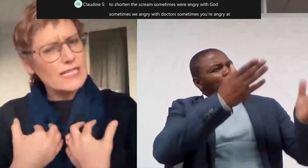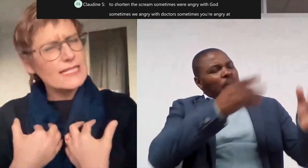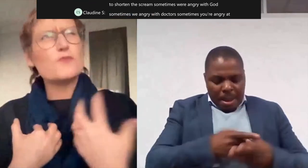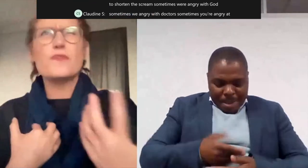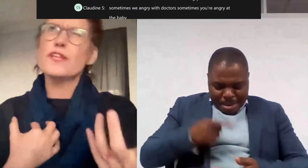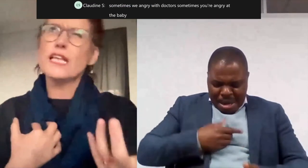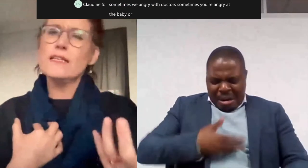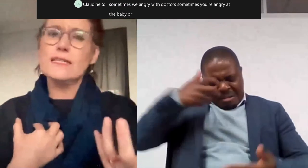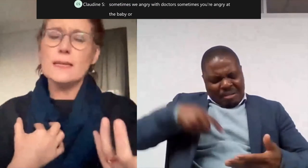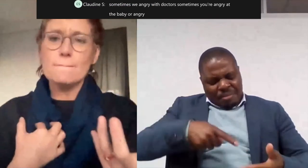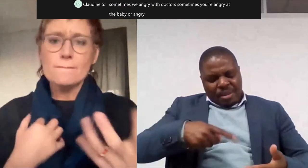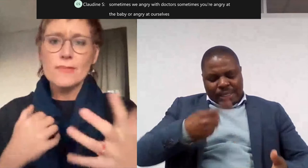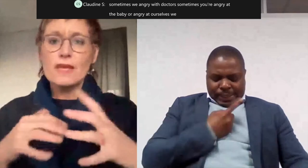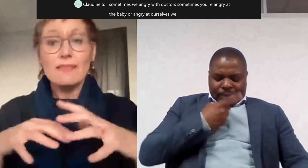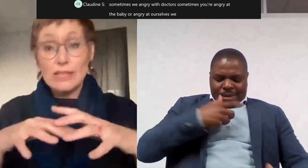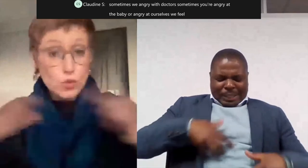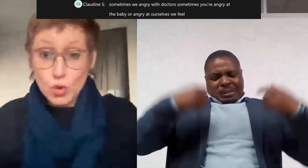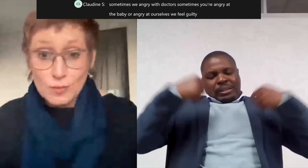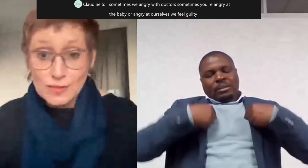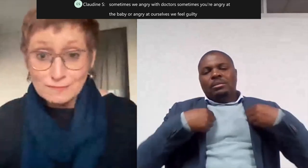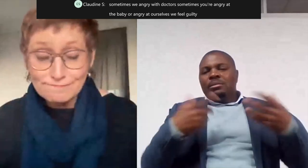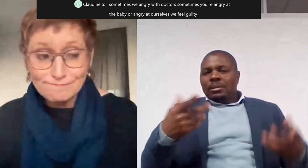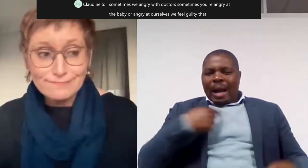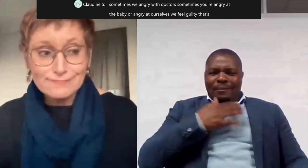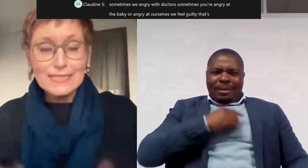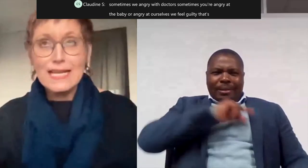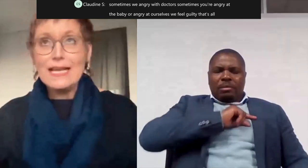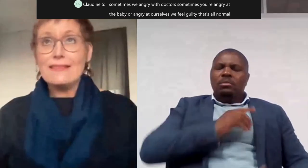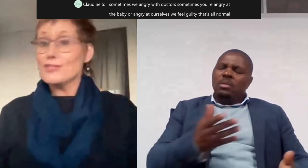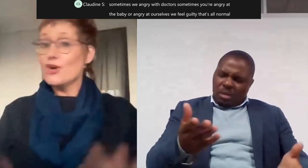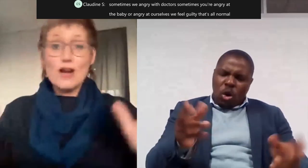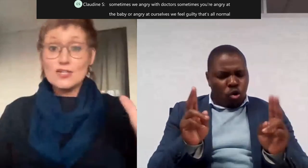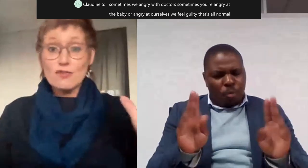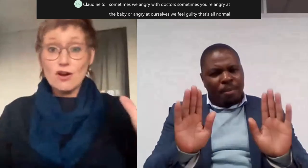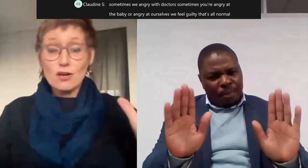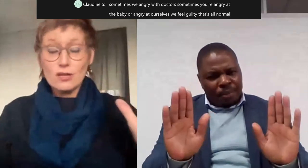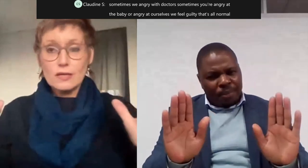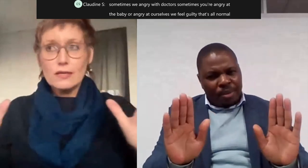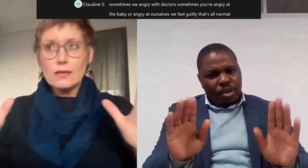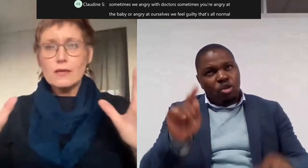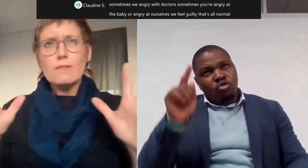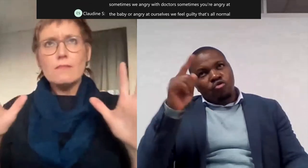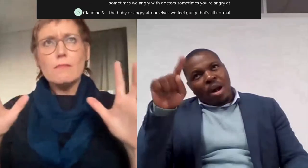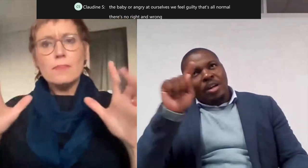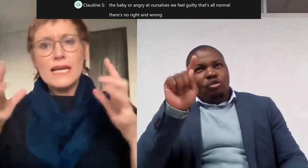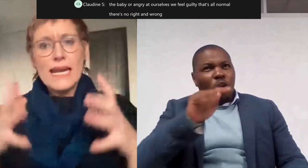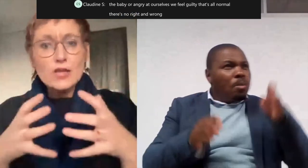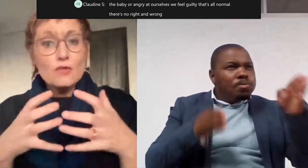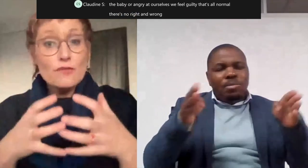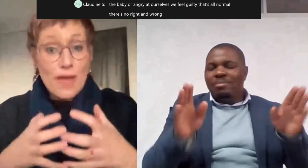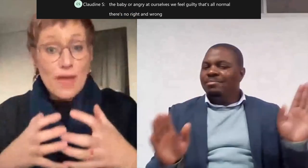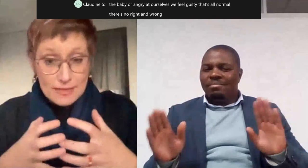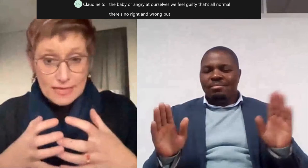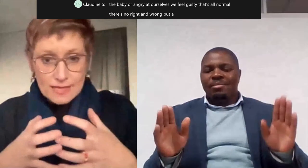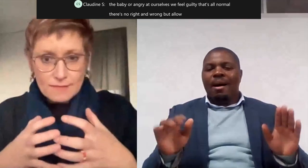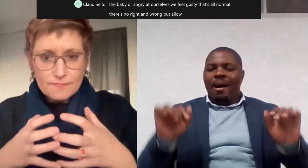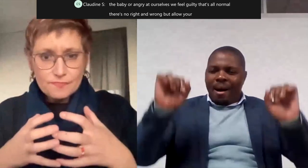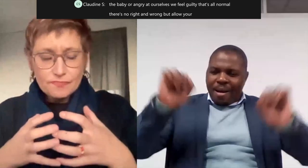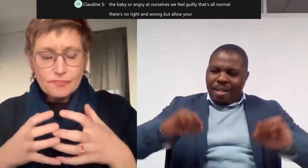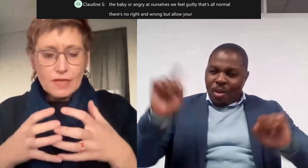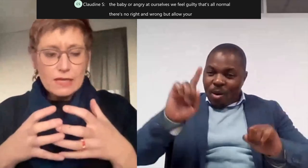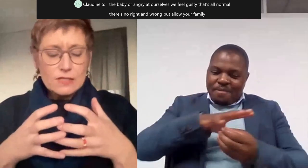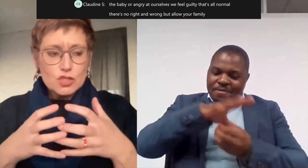we're angry at ourselves, we feel guilty. That's all normal. There's no right and wrong, but allow your